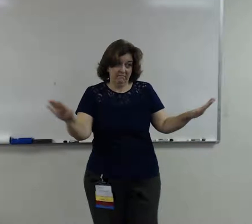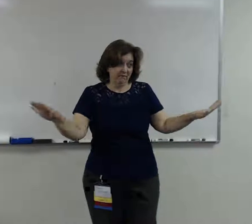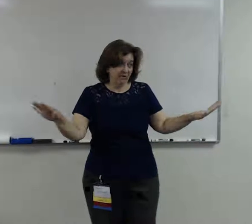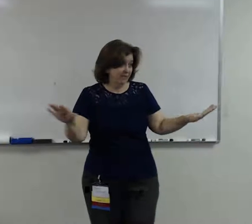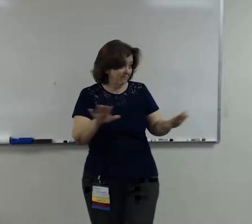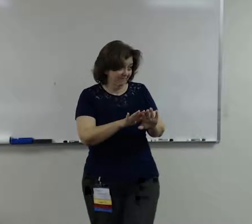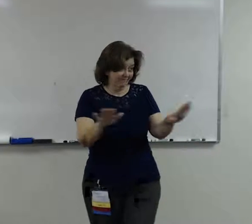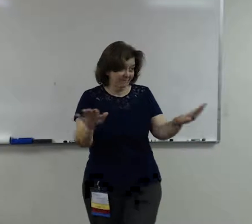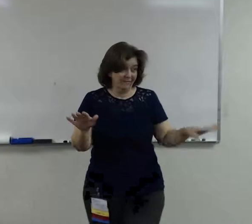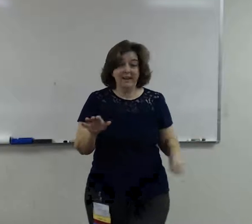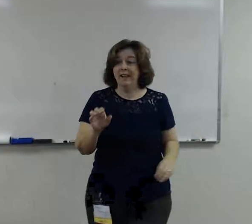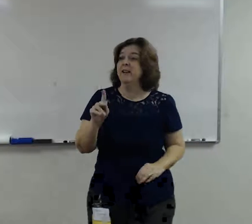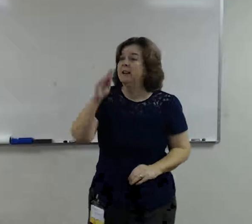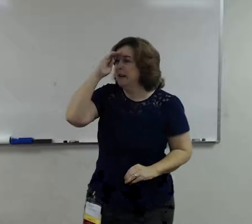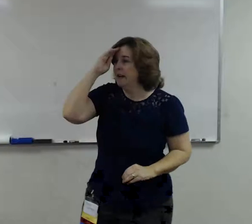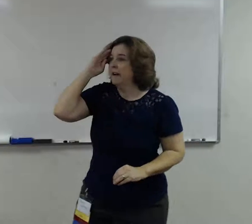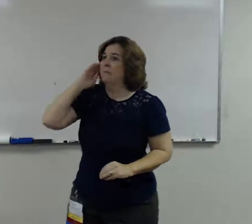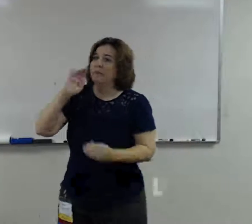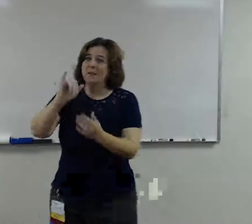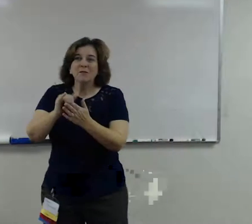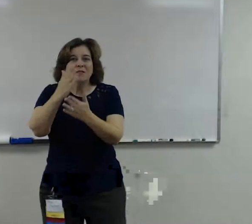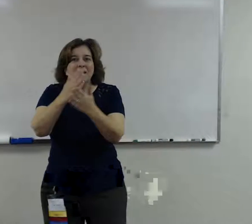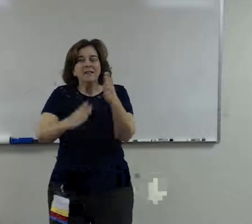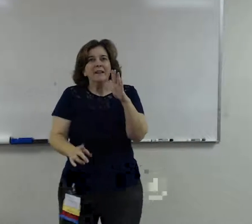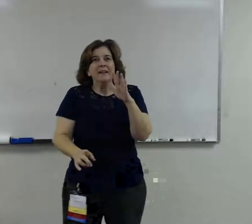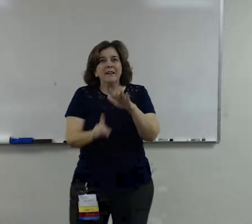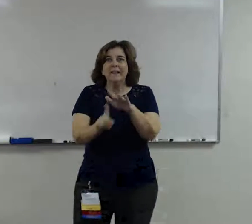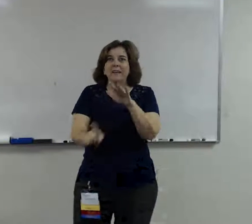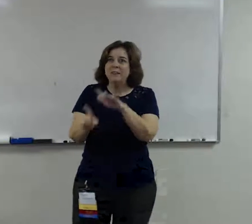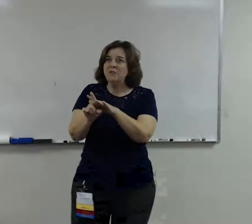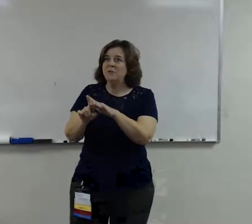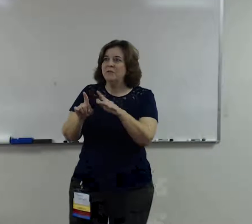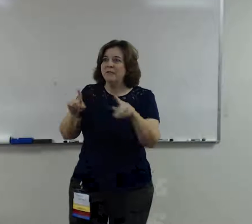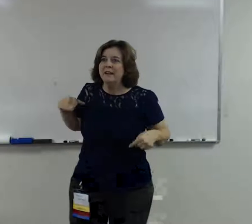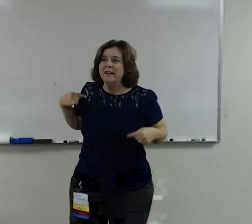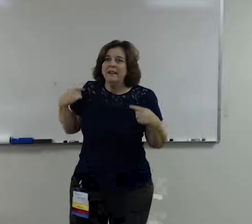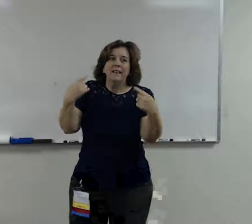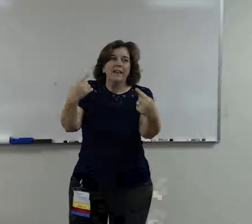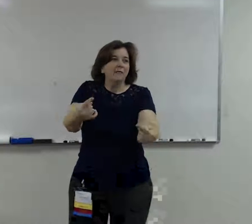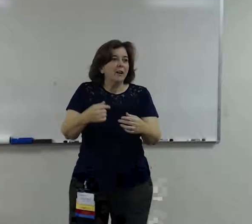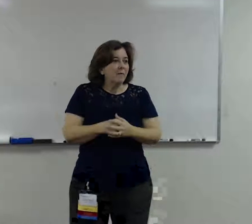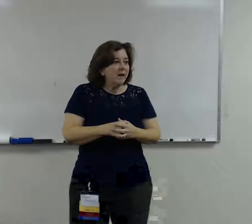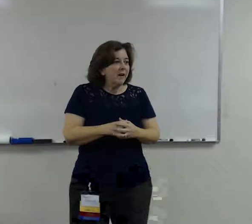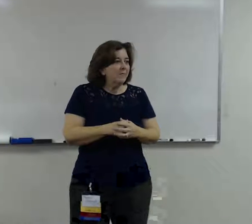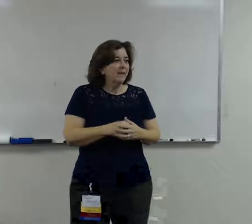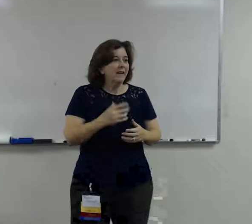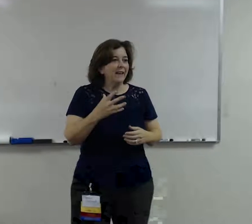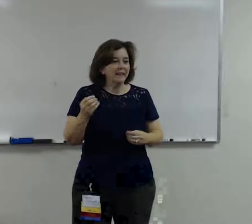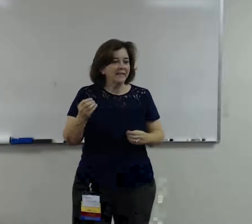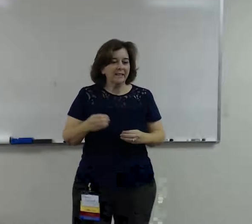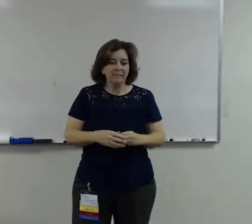Just, okay? But those are some of the issues that have come up, and